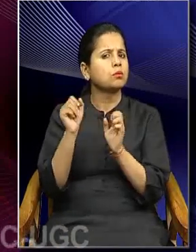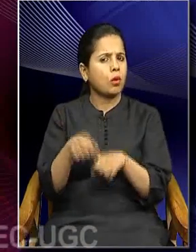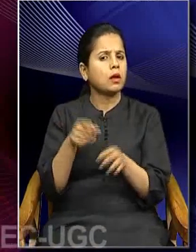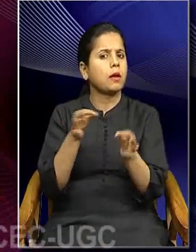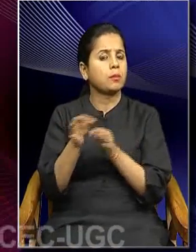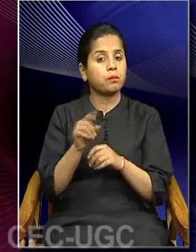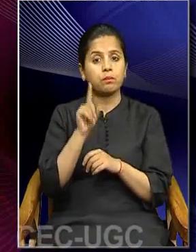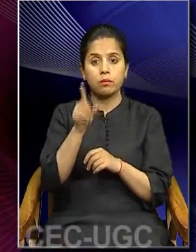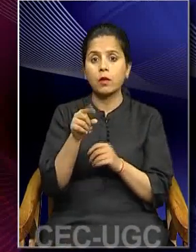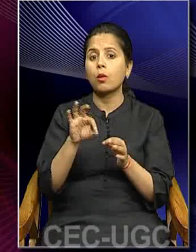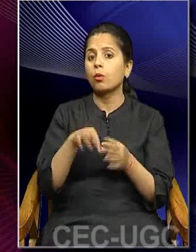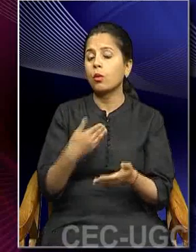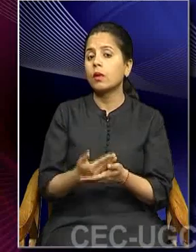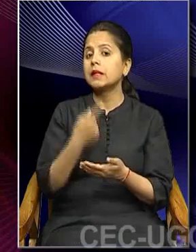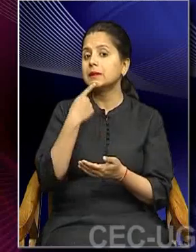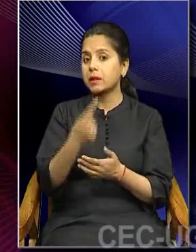it